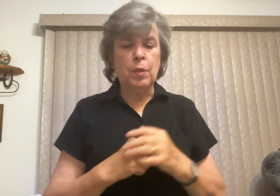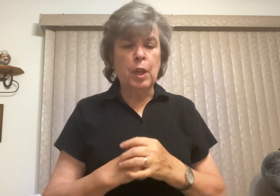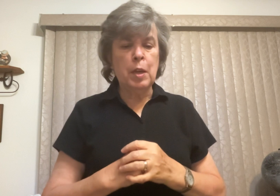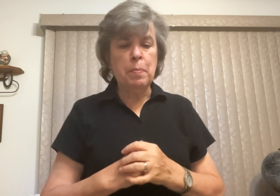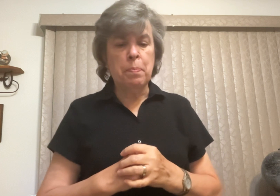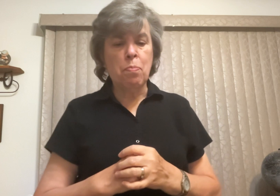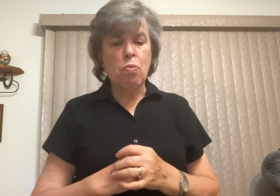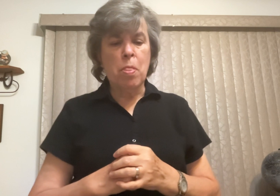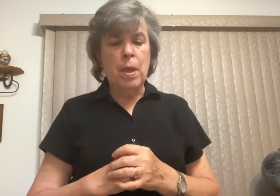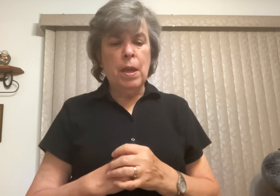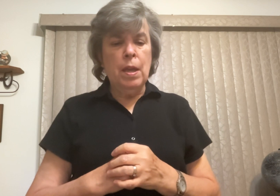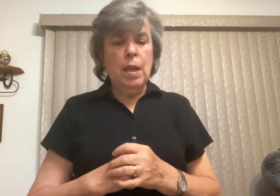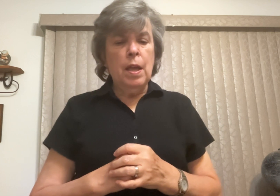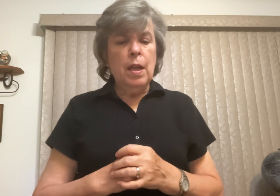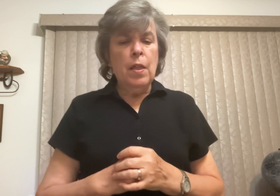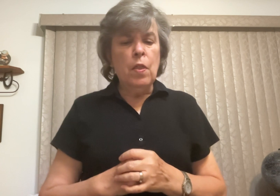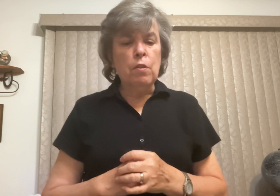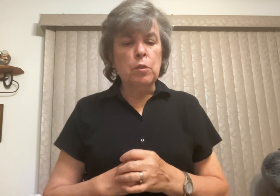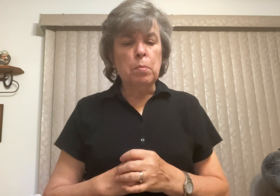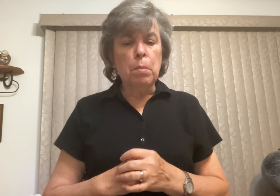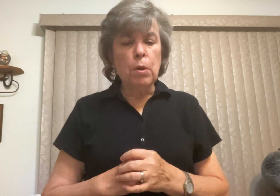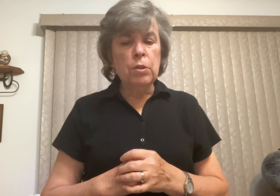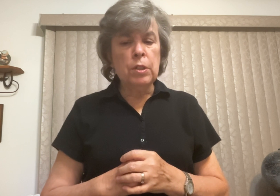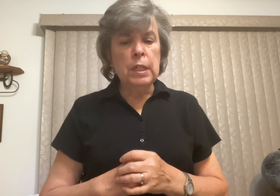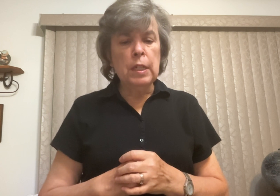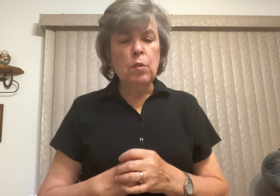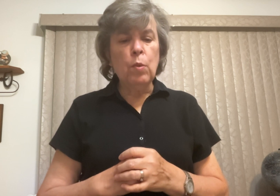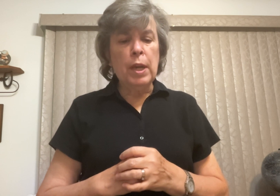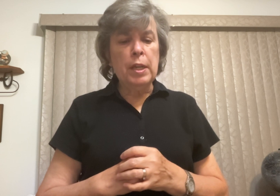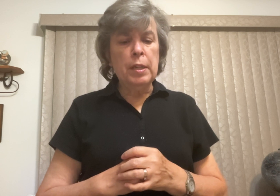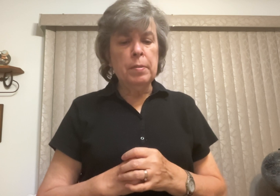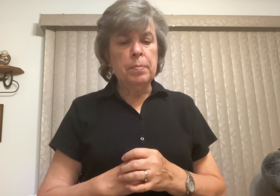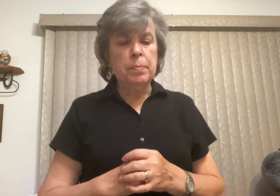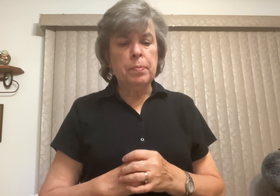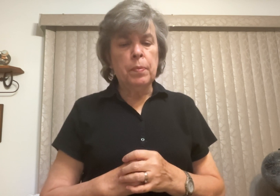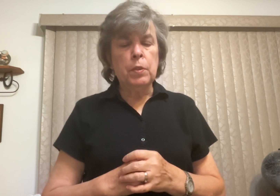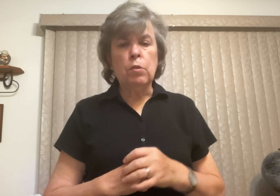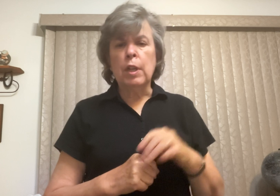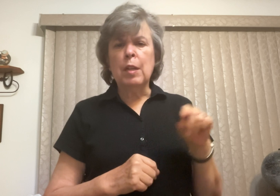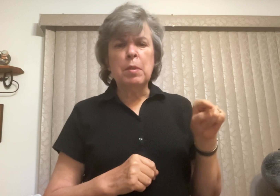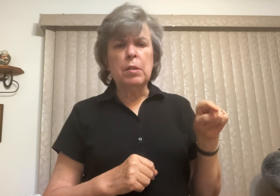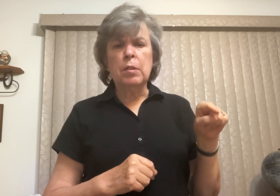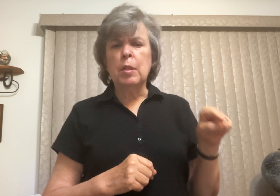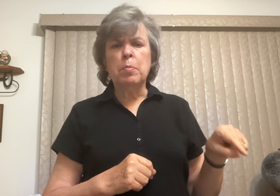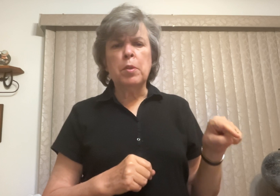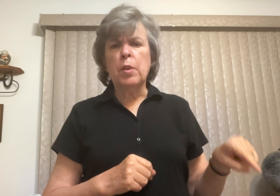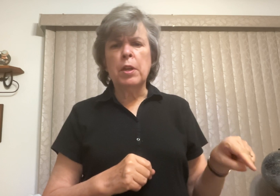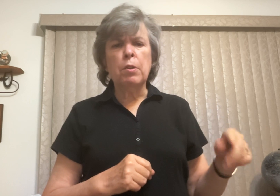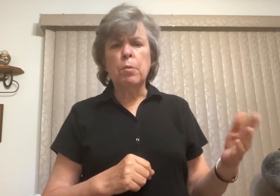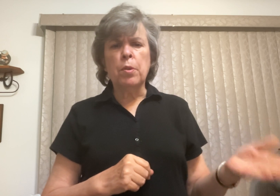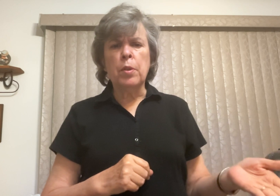Okay? There's mercy in the waiting. So again, I'm going to skip the there or the